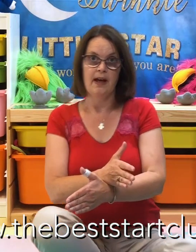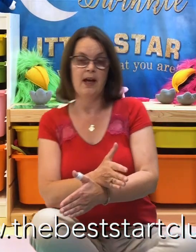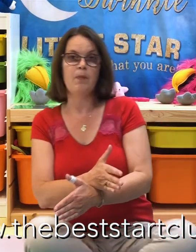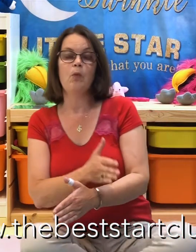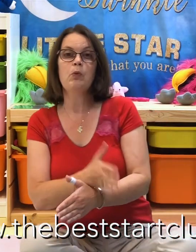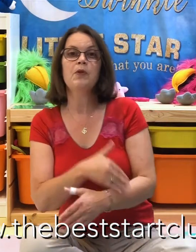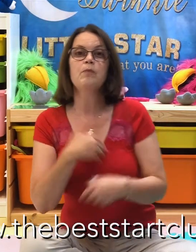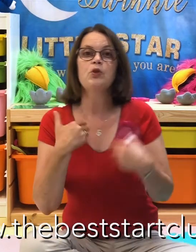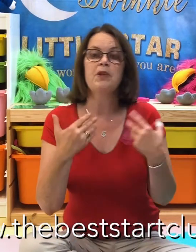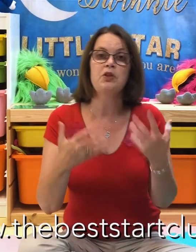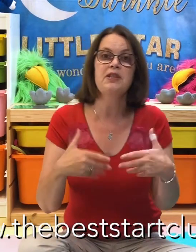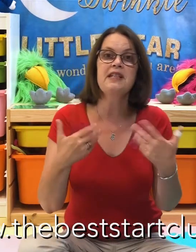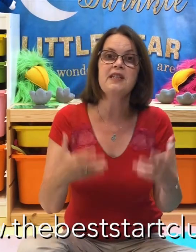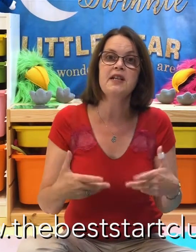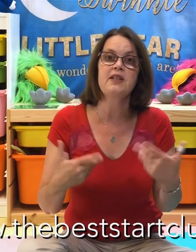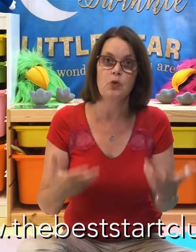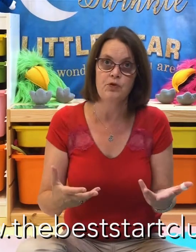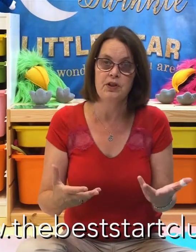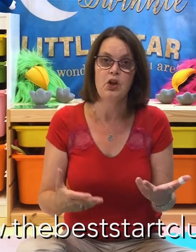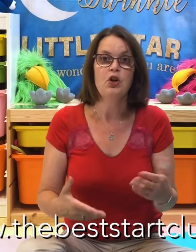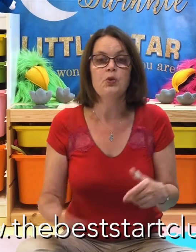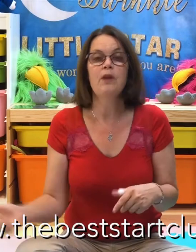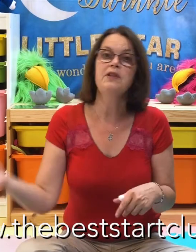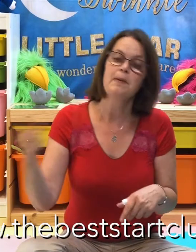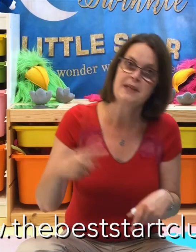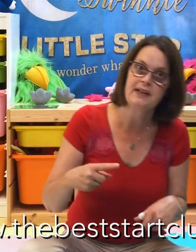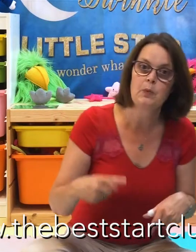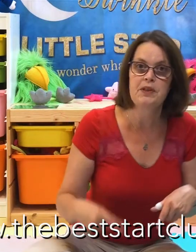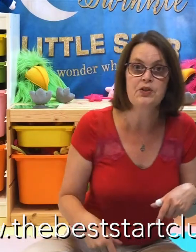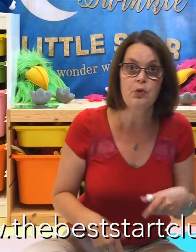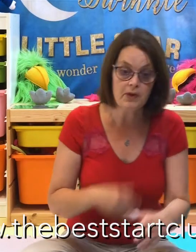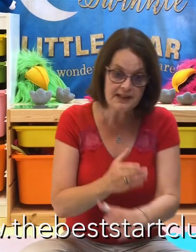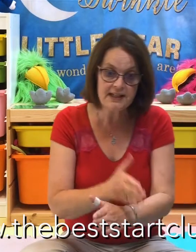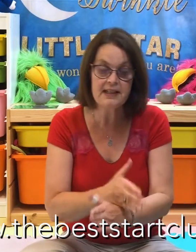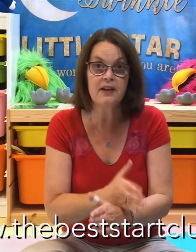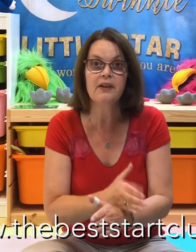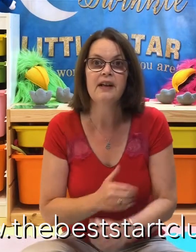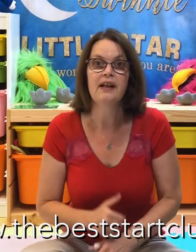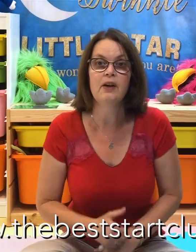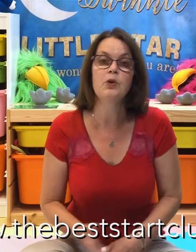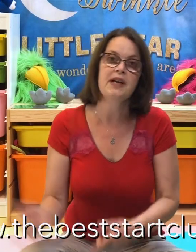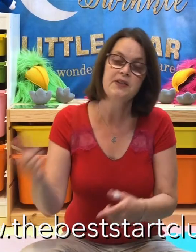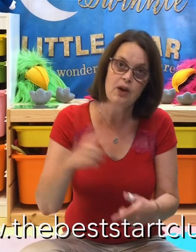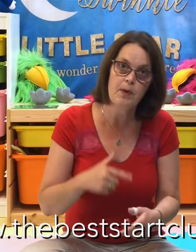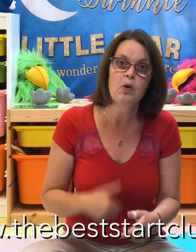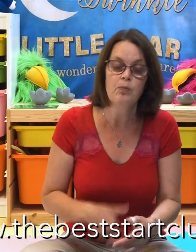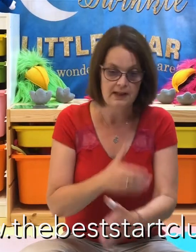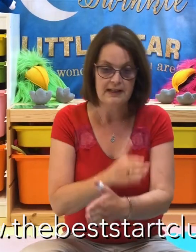And we want them to see the signs often. So every time dad comes into the room, look, daddy's here. Yeah, or dad's come home,